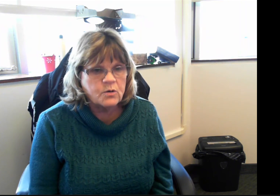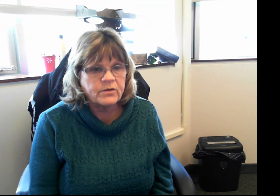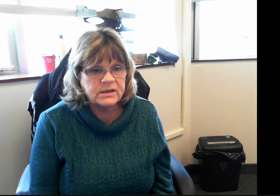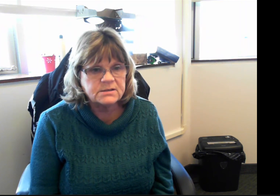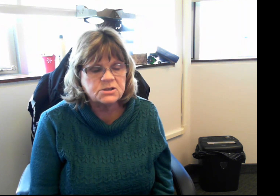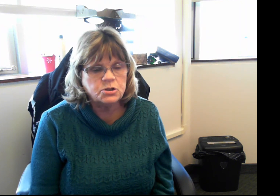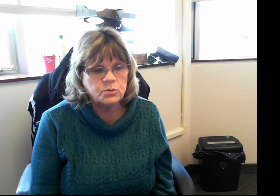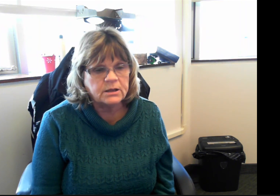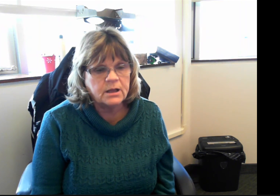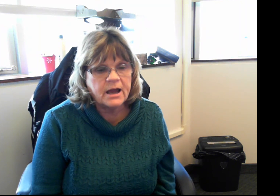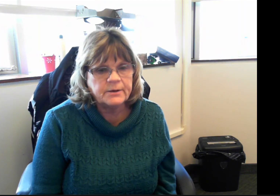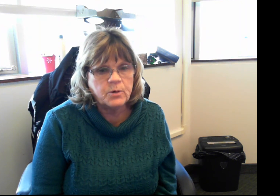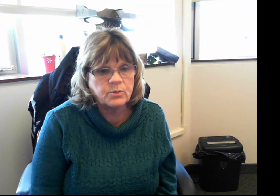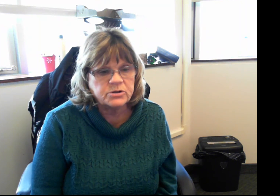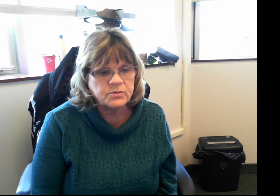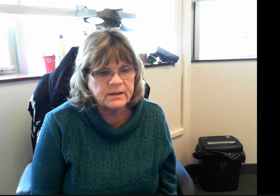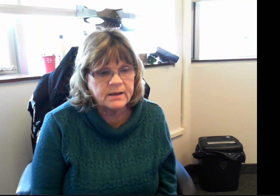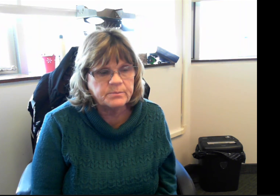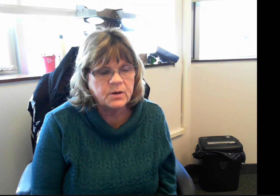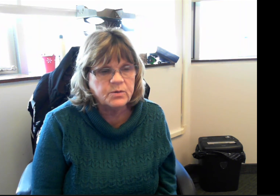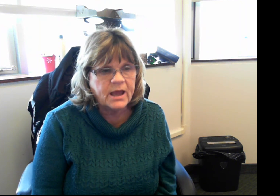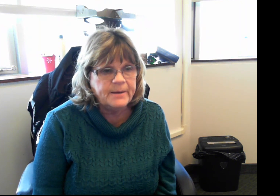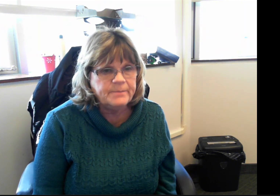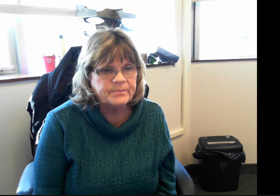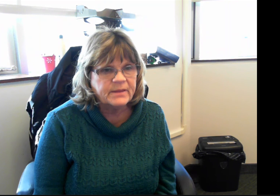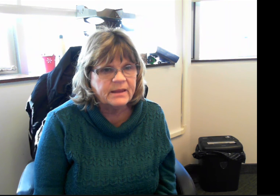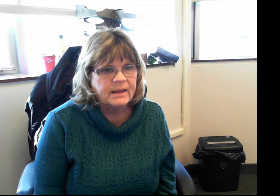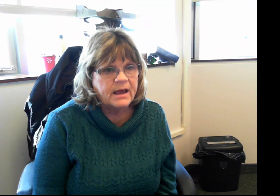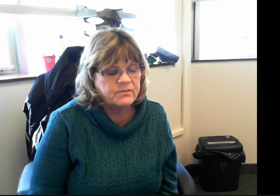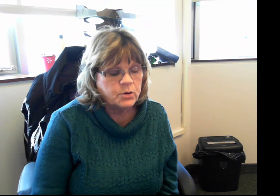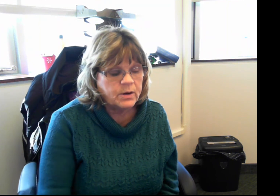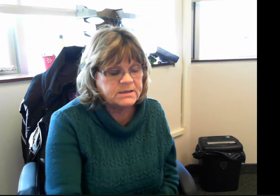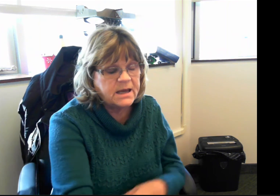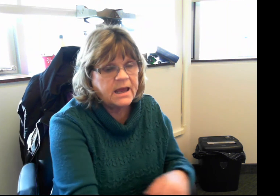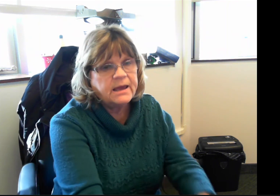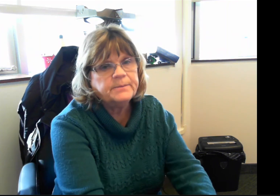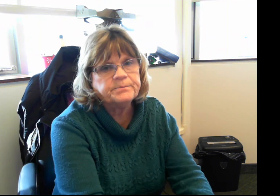over these two online while we're doing them. Okay, have a great day.